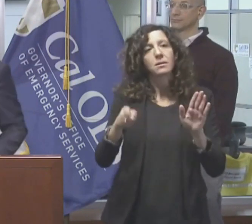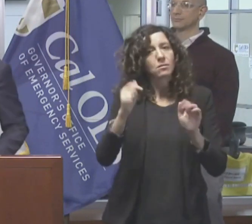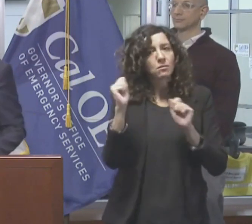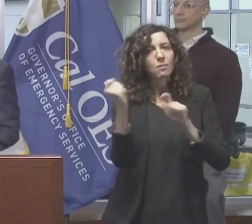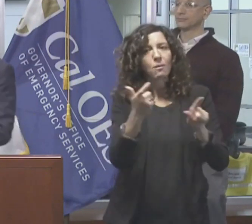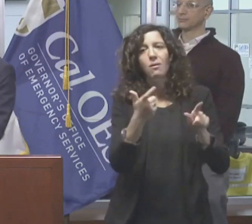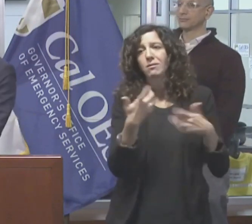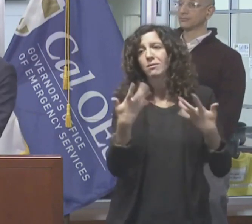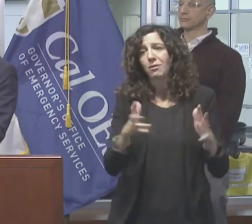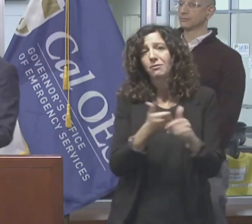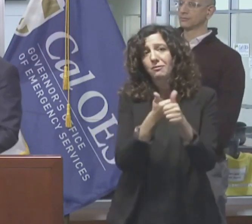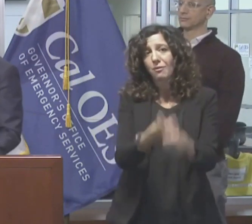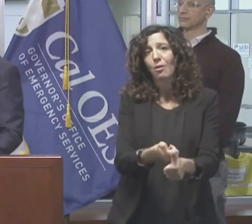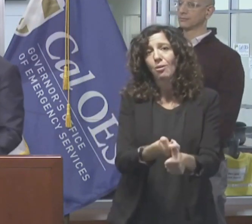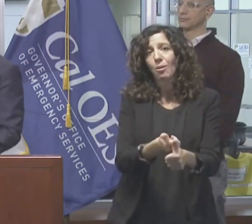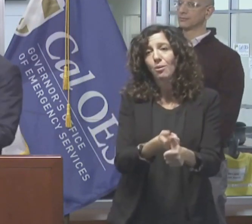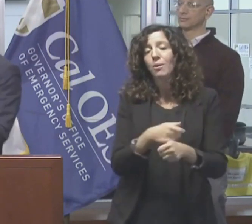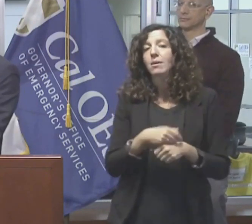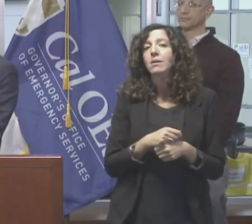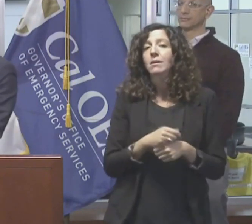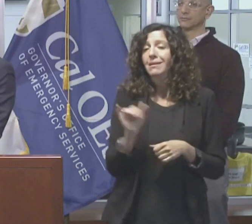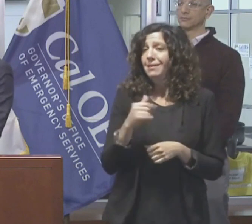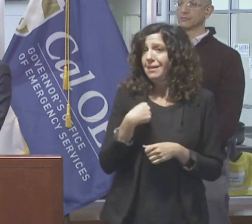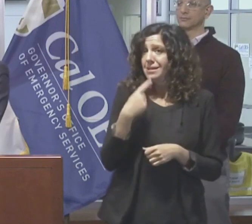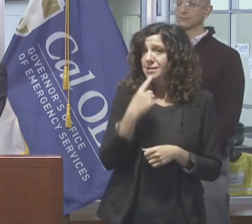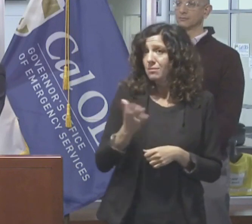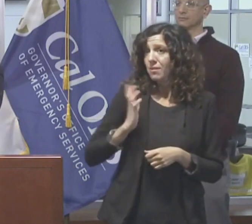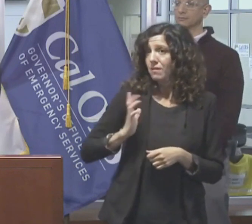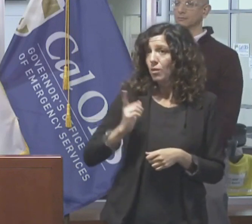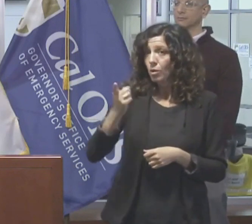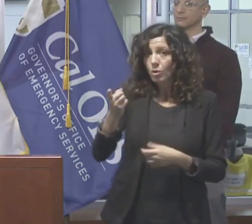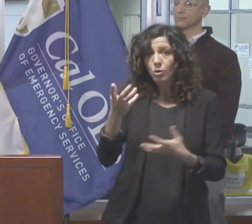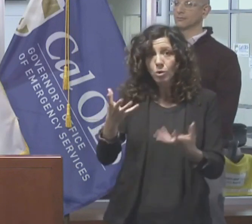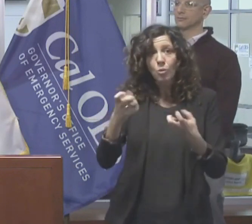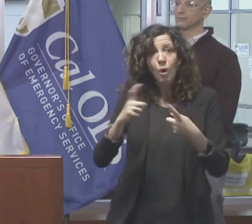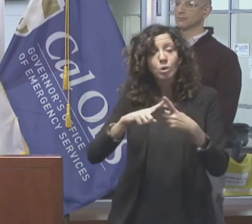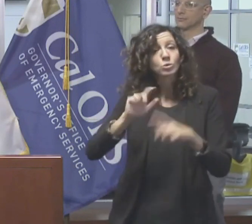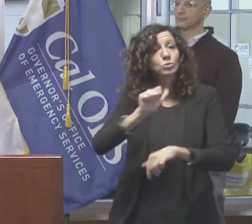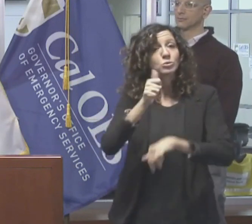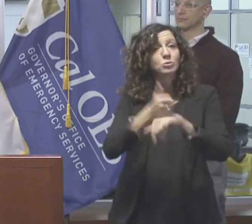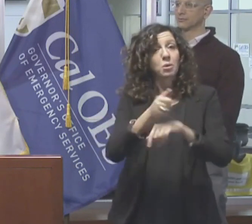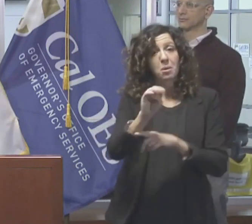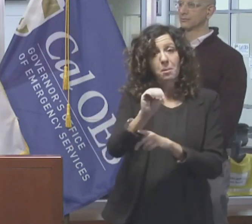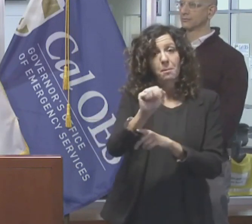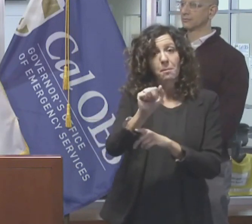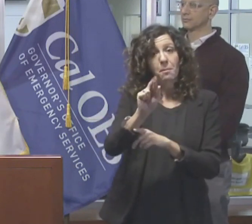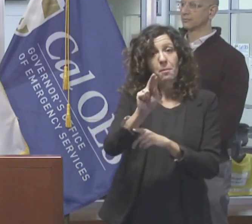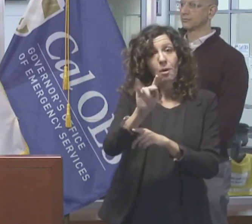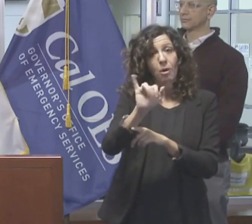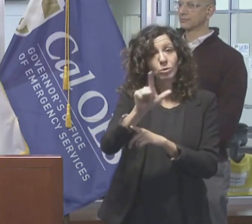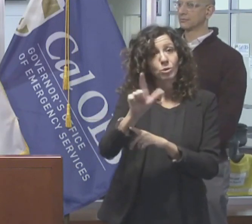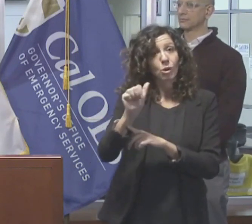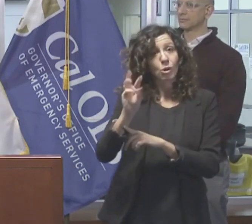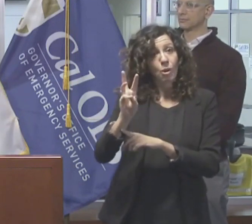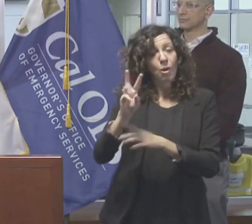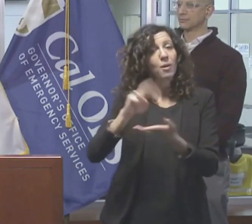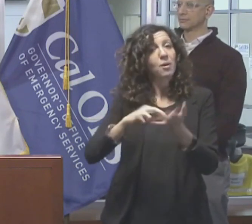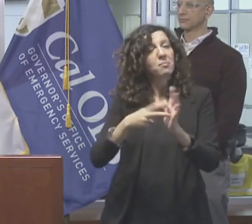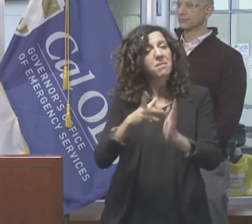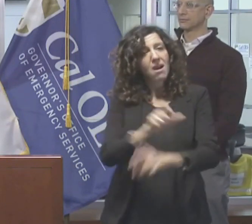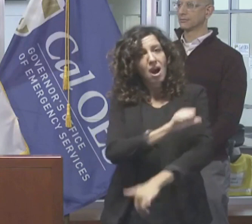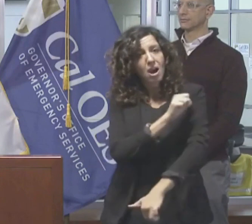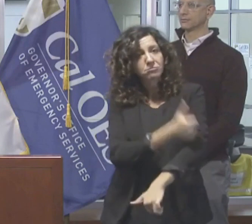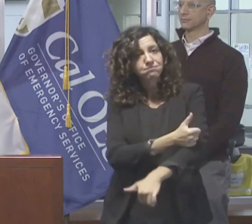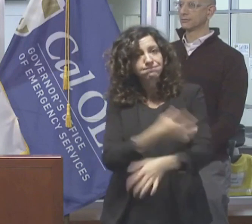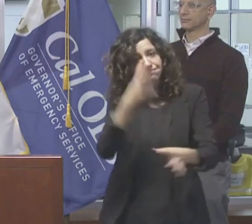circumstance. And as I said in the past, if you want to establish a framework of martial law, which is ultimate authority and